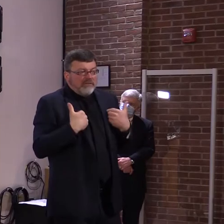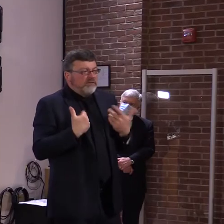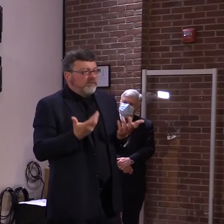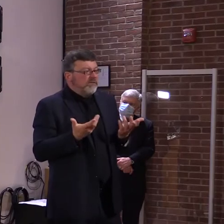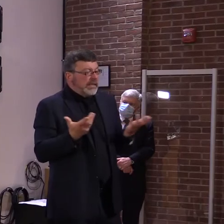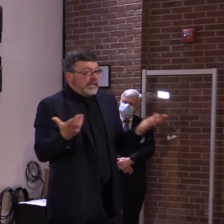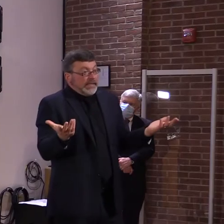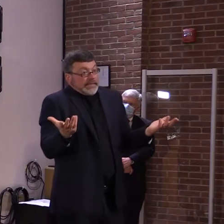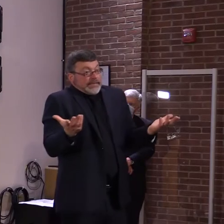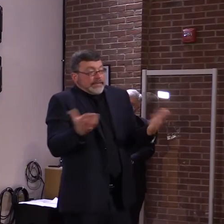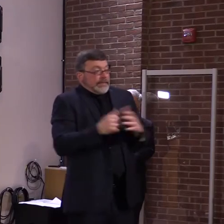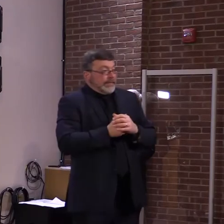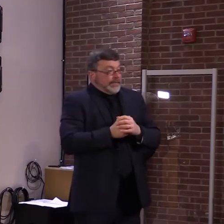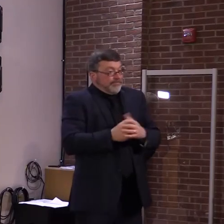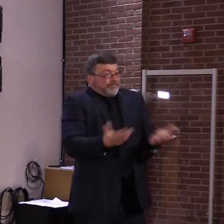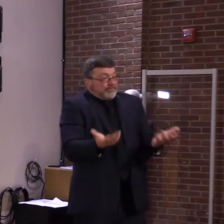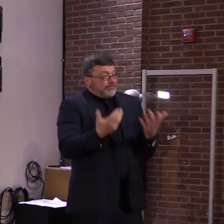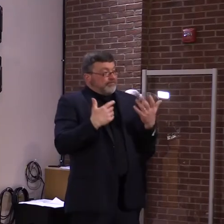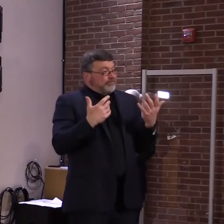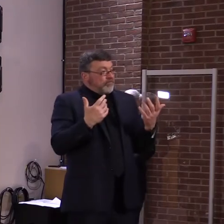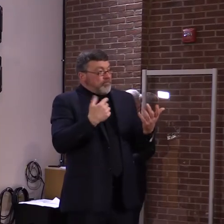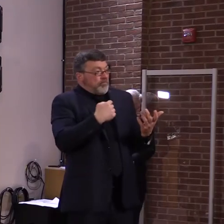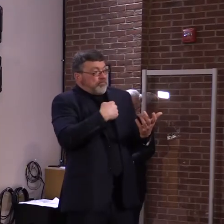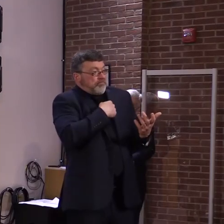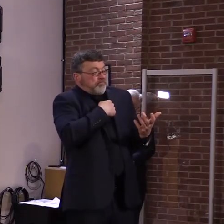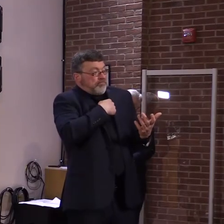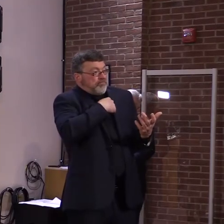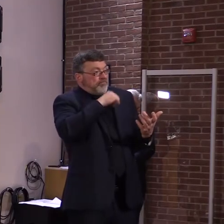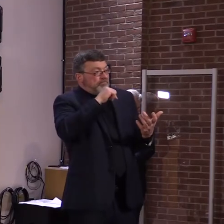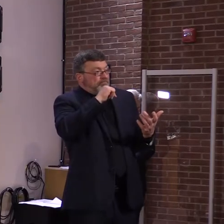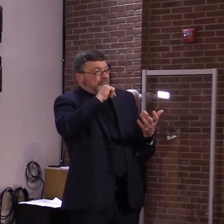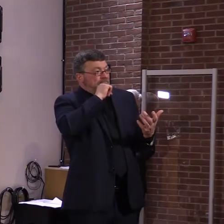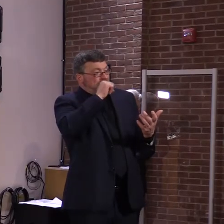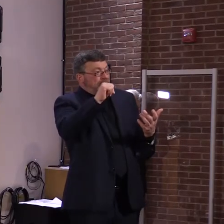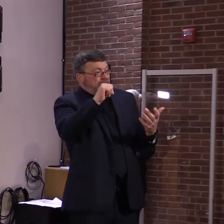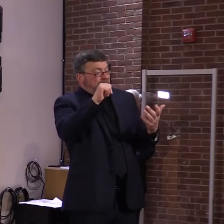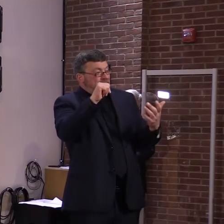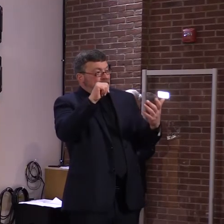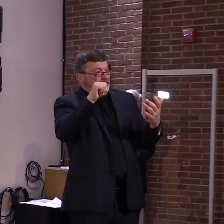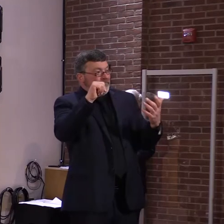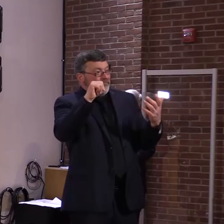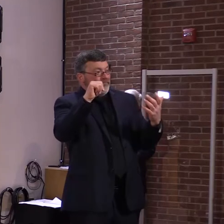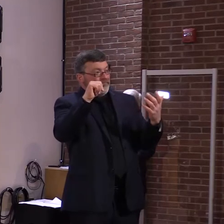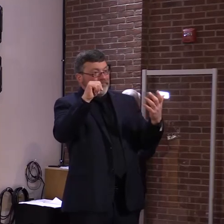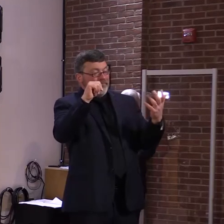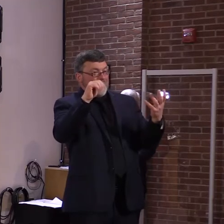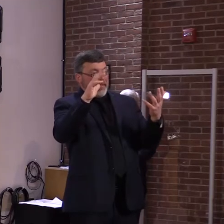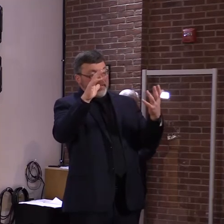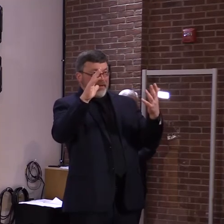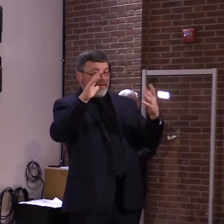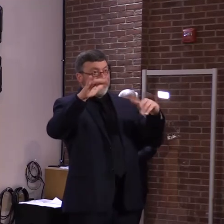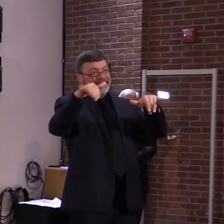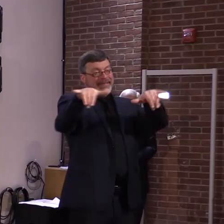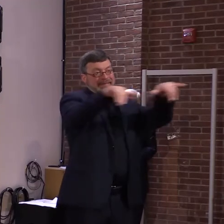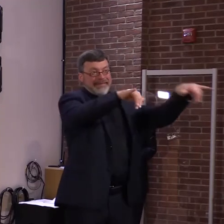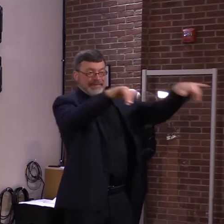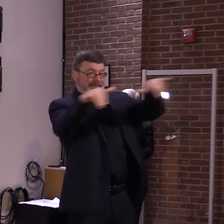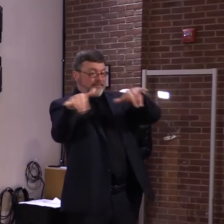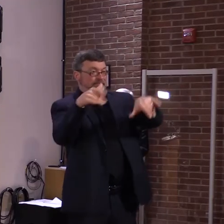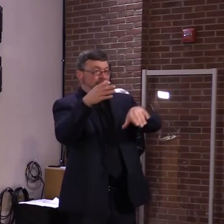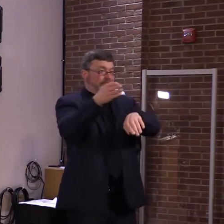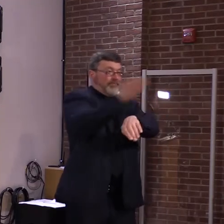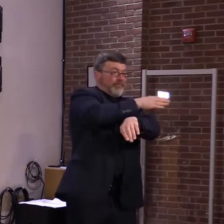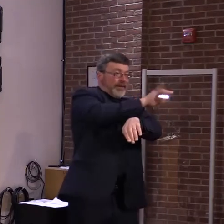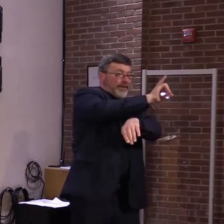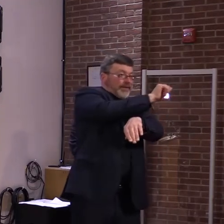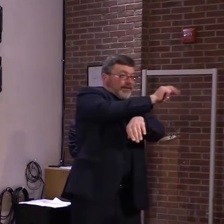we'll return back to where we were pre-pandemic, because we found some efficiencies along the way. We found that it may